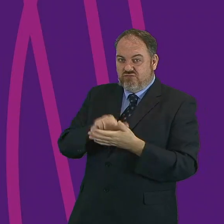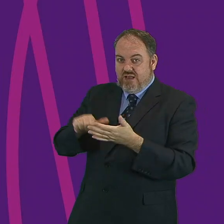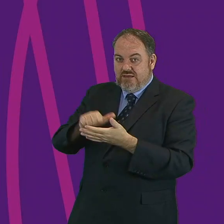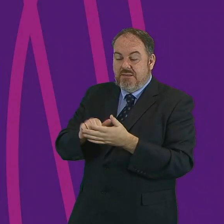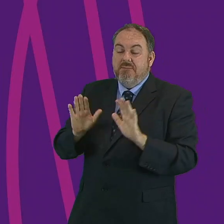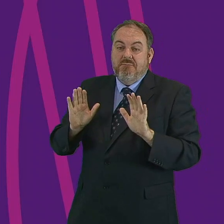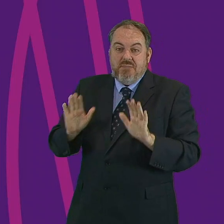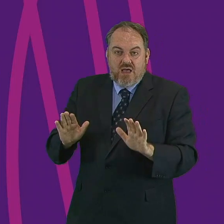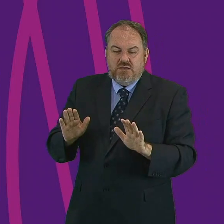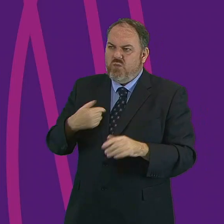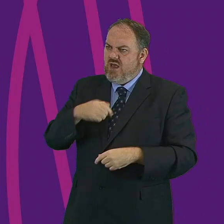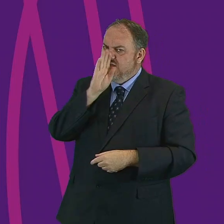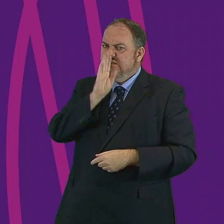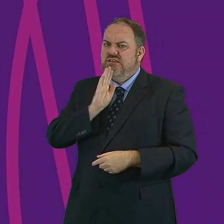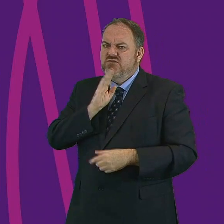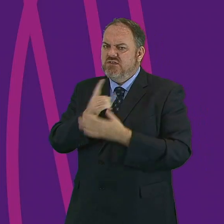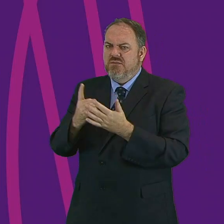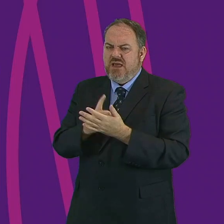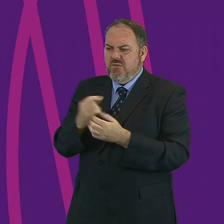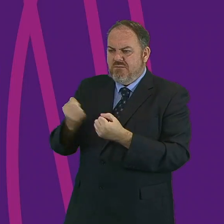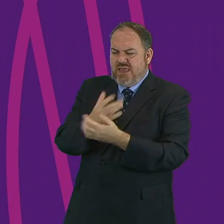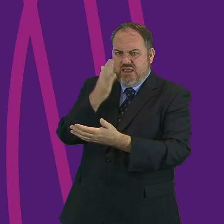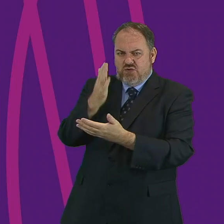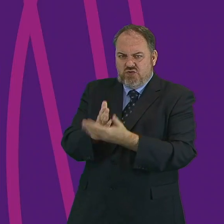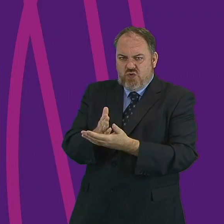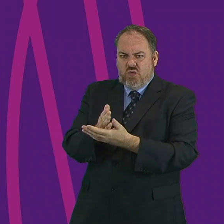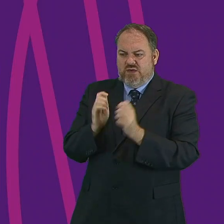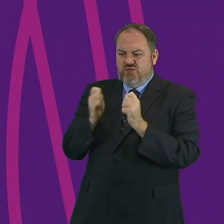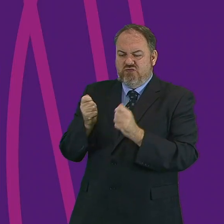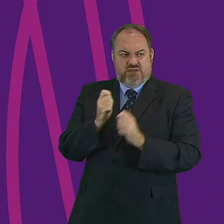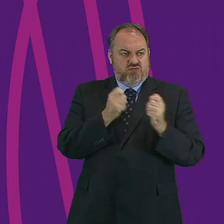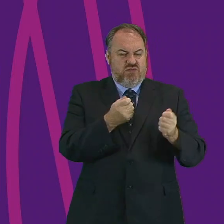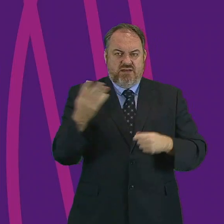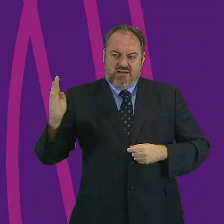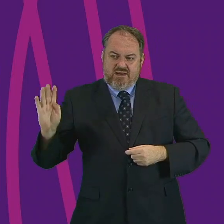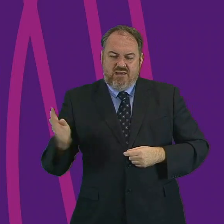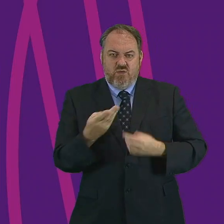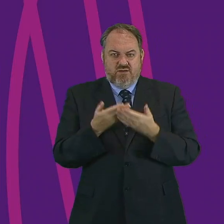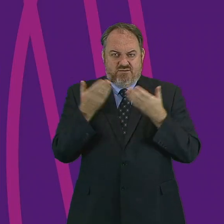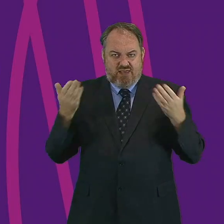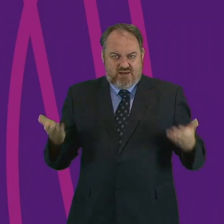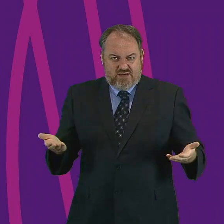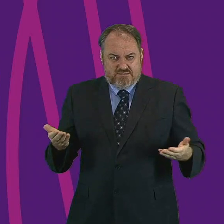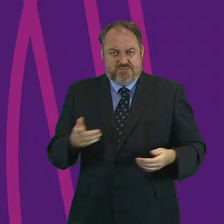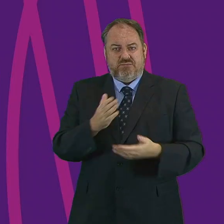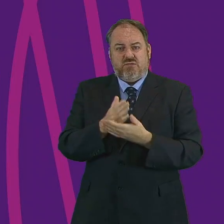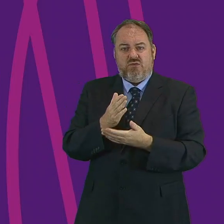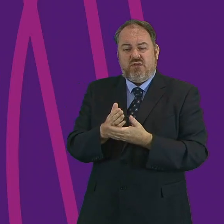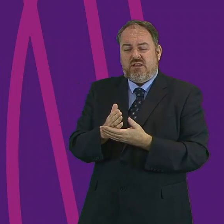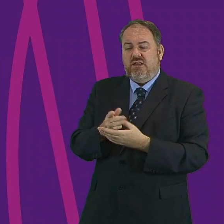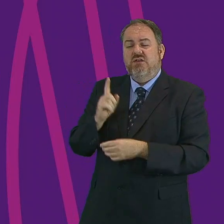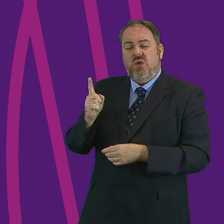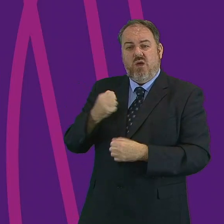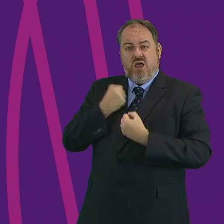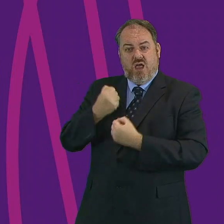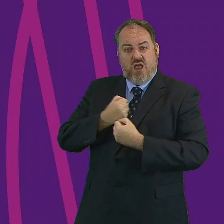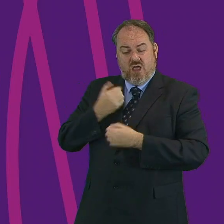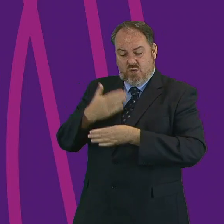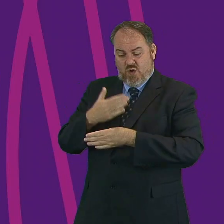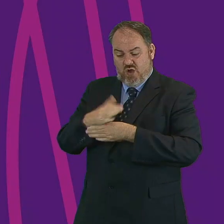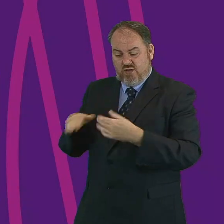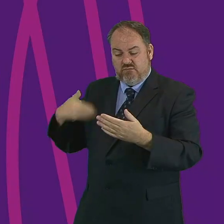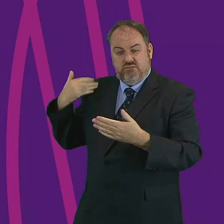seriously. So whether it is about the victim notification scheme, the victim surcharge, the work that we have done